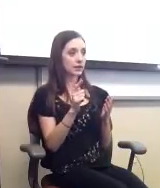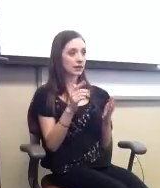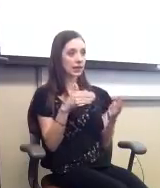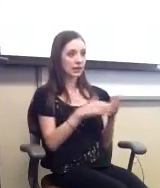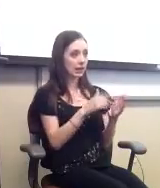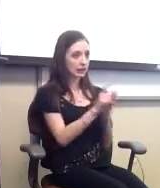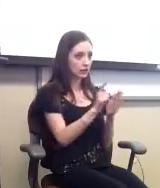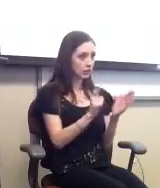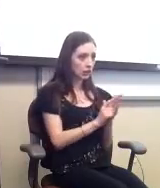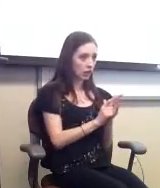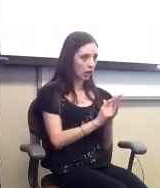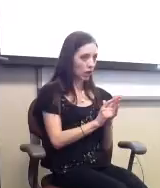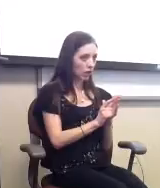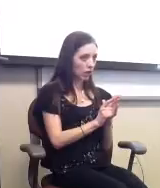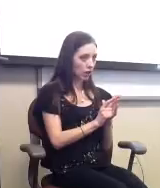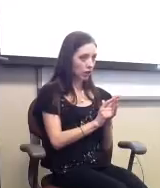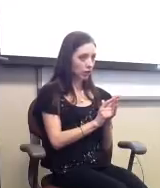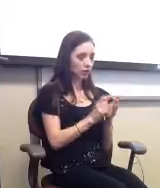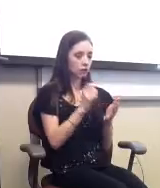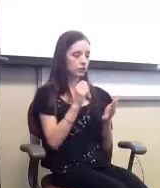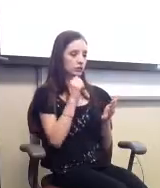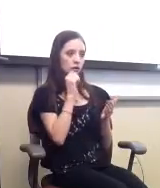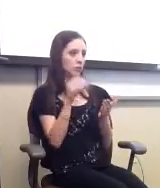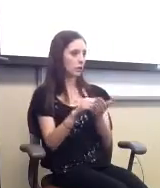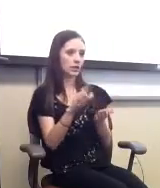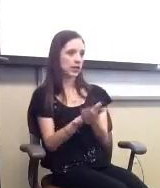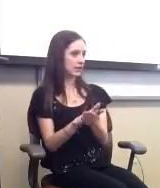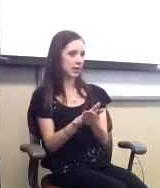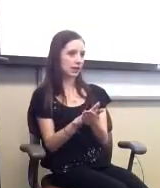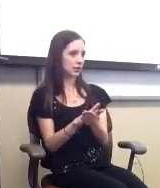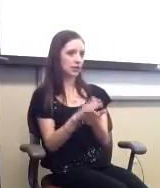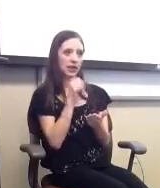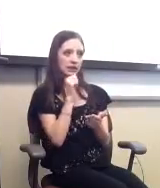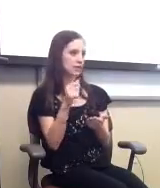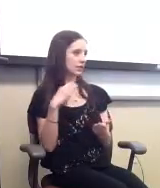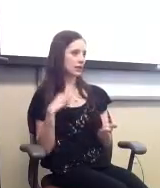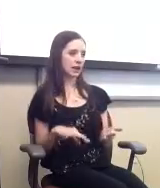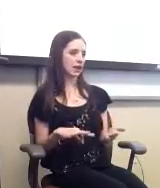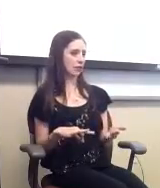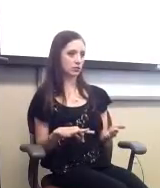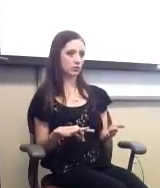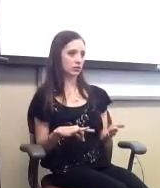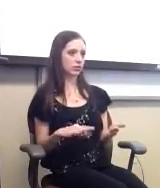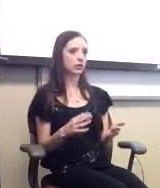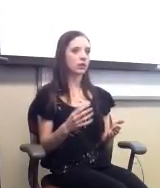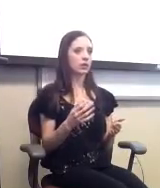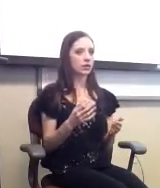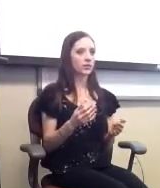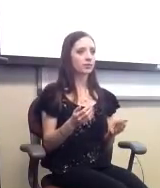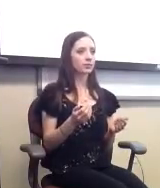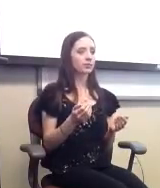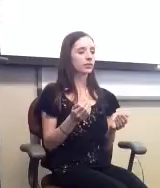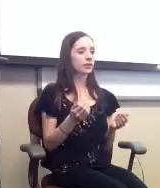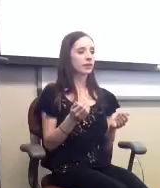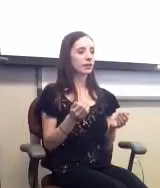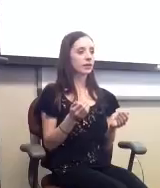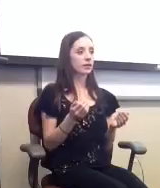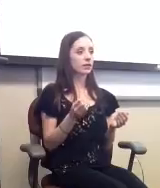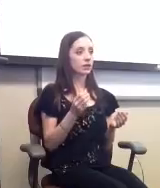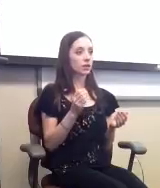a field day with that one. Again, we're taking our client's word for this.